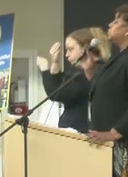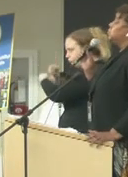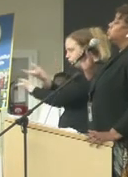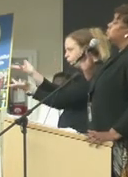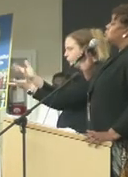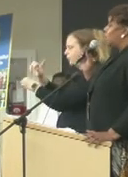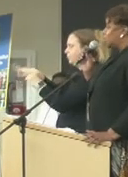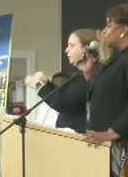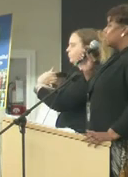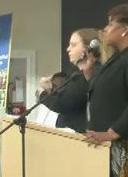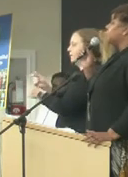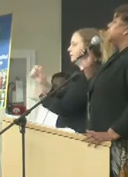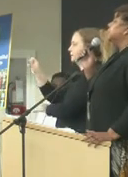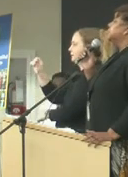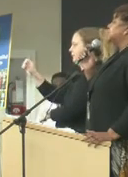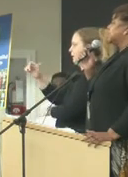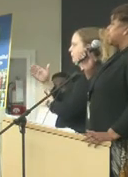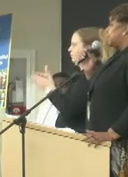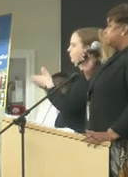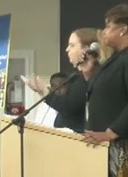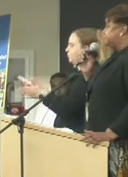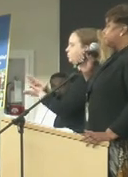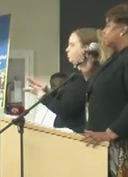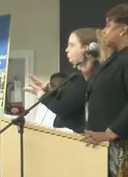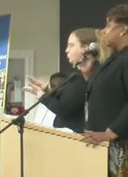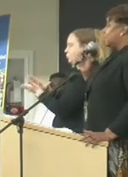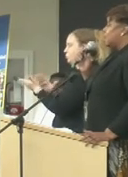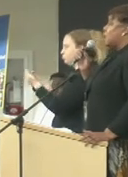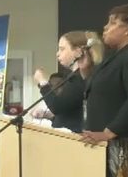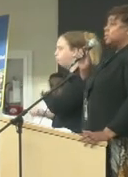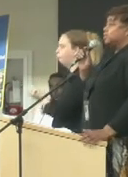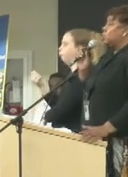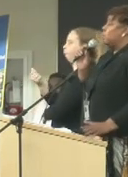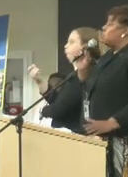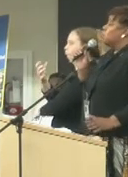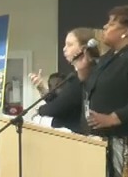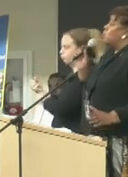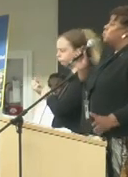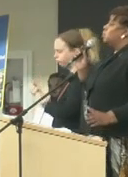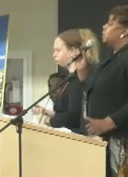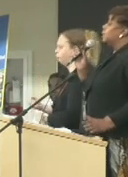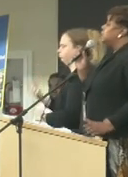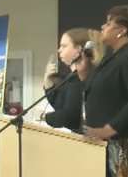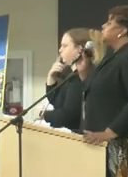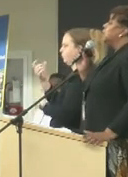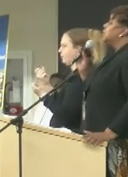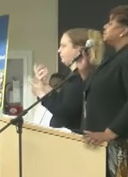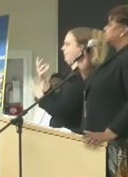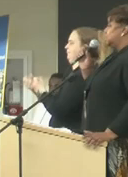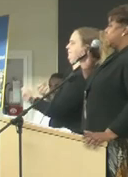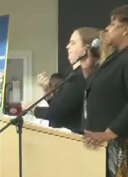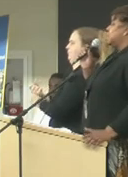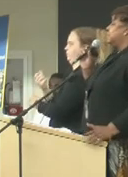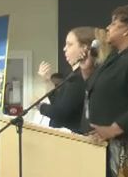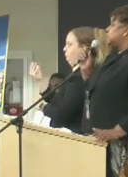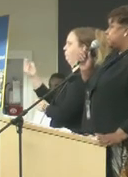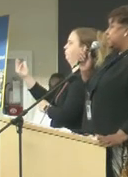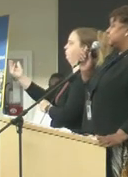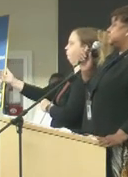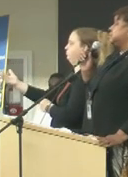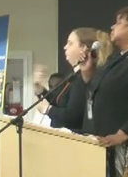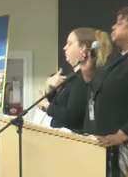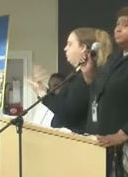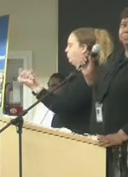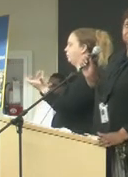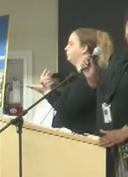Public Schools stronger for years to come. Want to go over what we will experience today in this